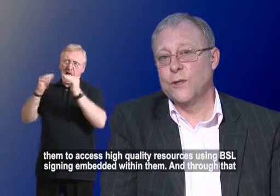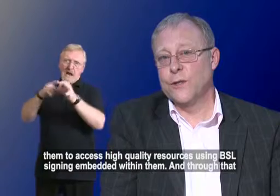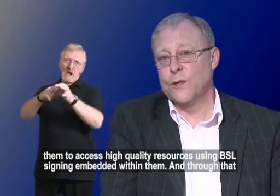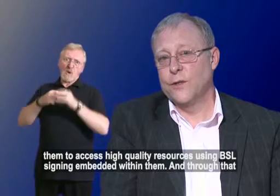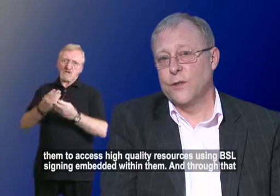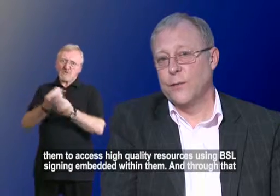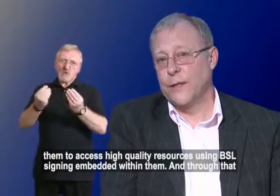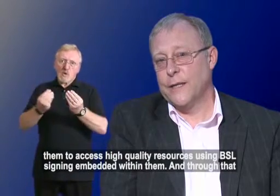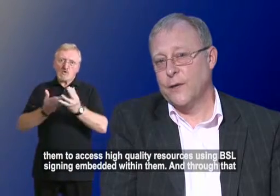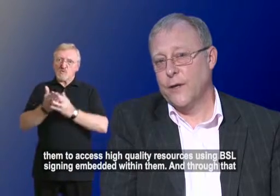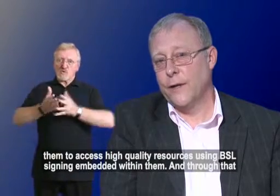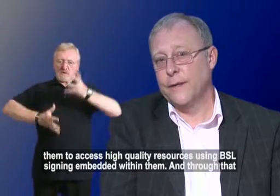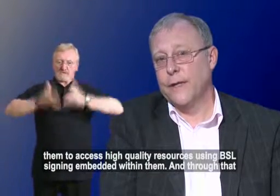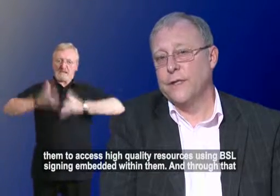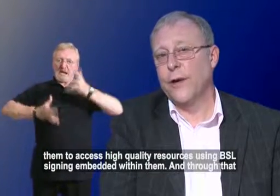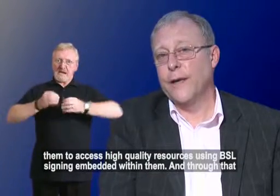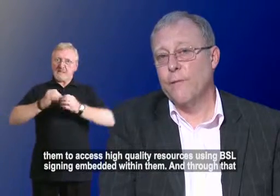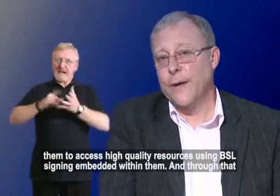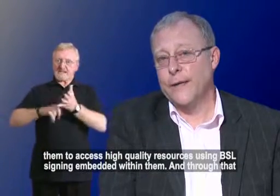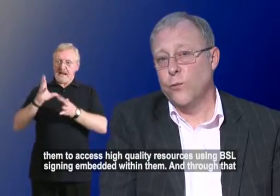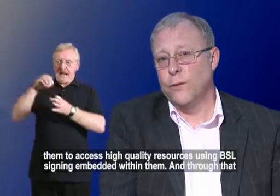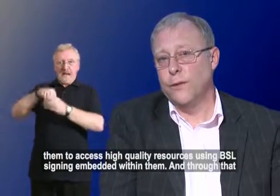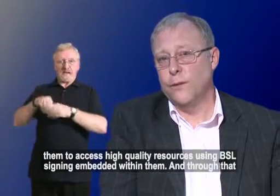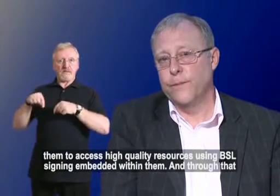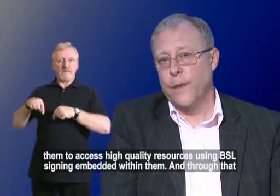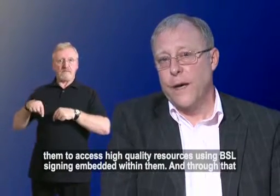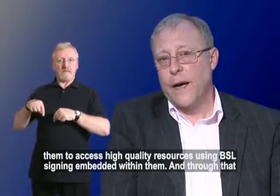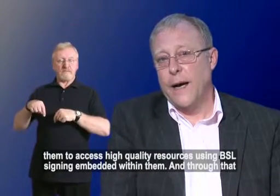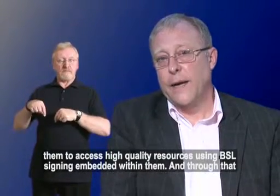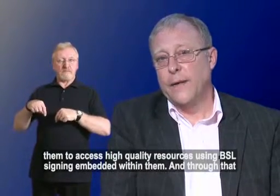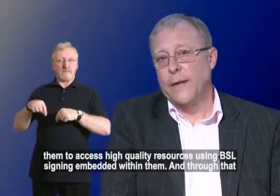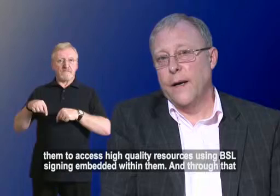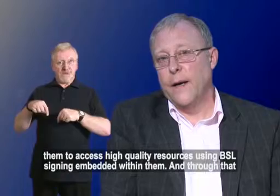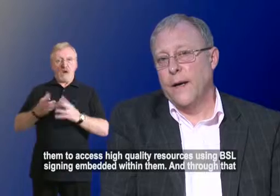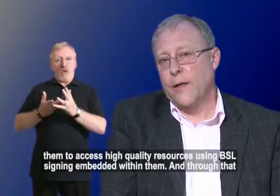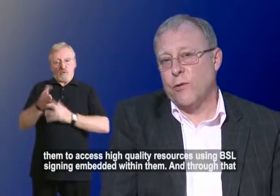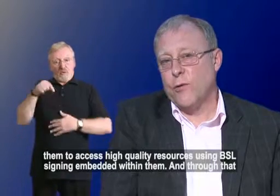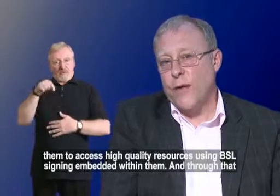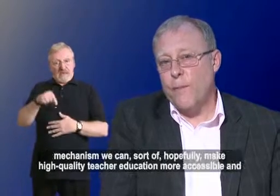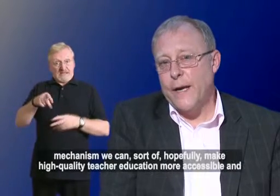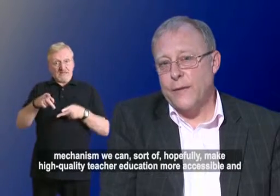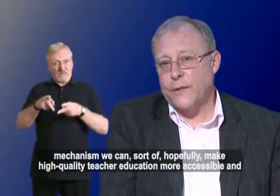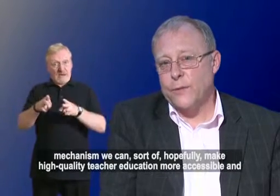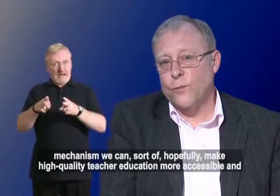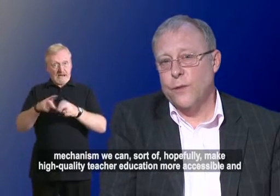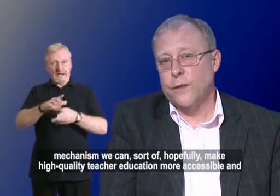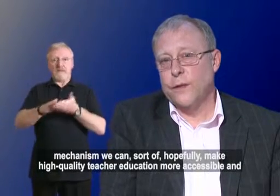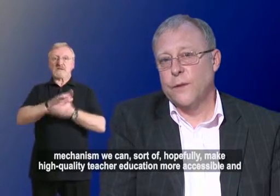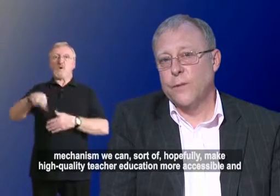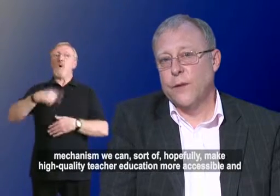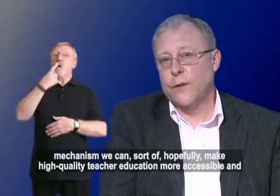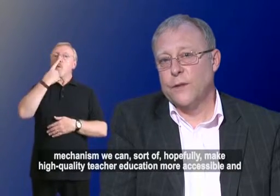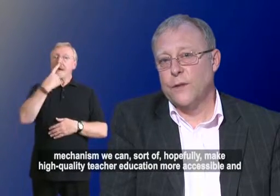high-quality resources using BSL signing embedded within them. And through that mechanism,